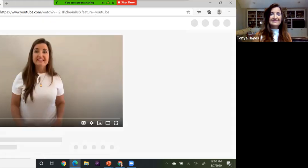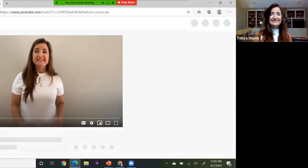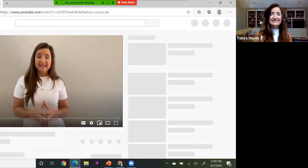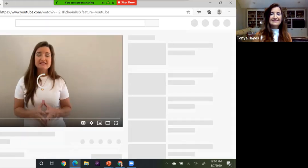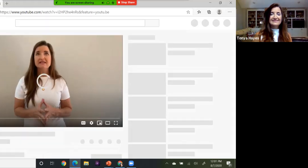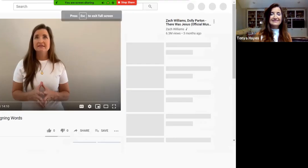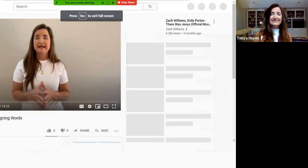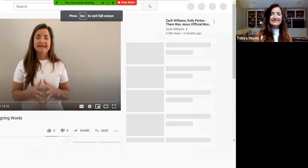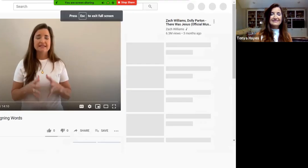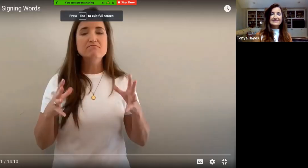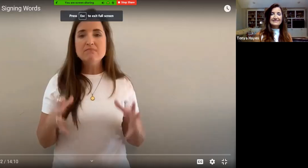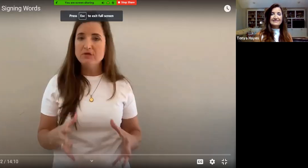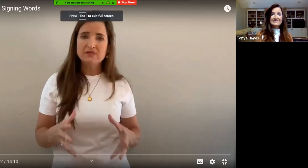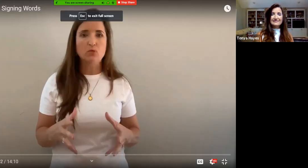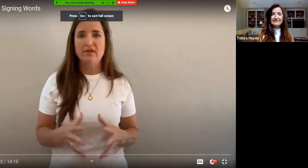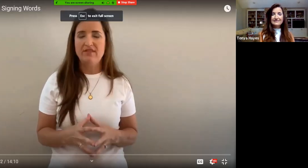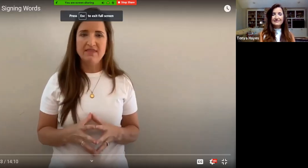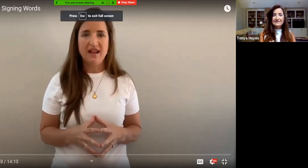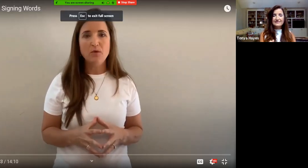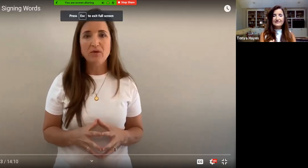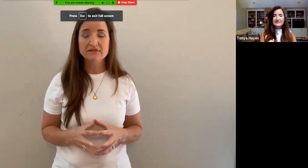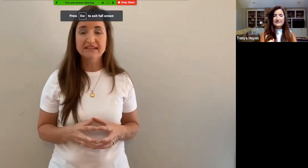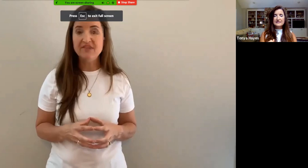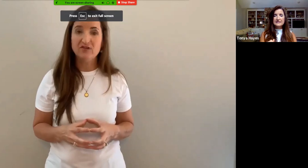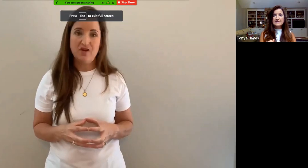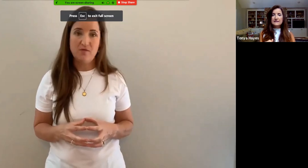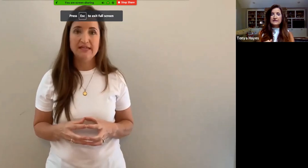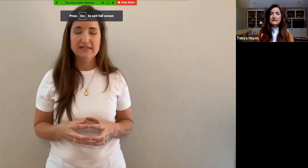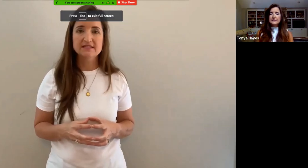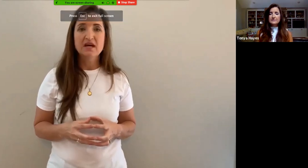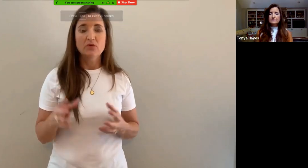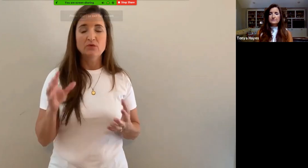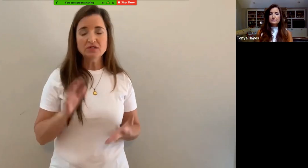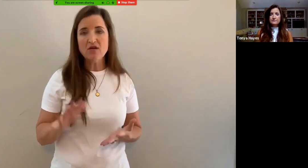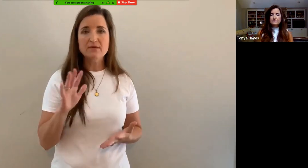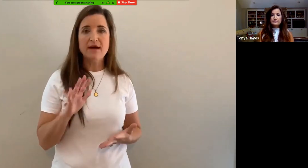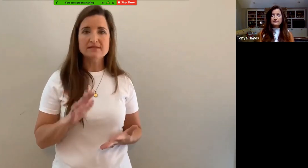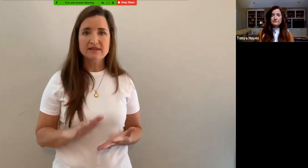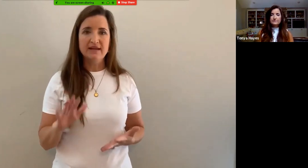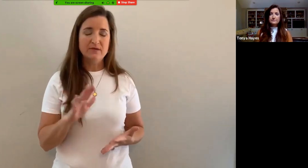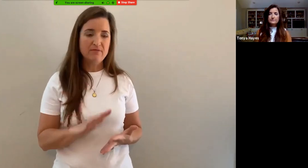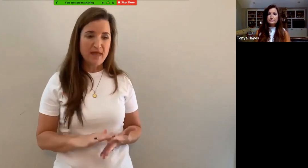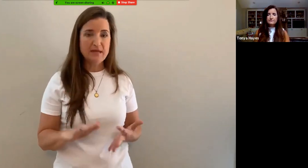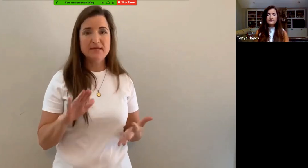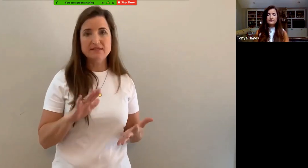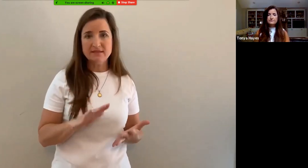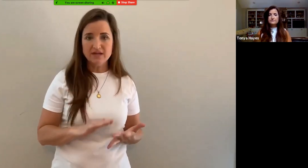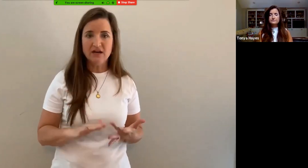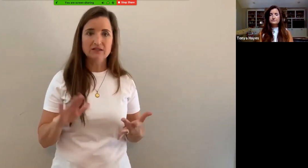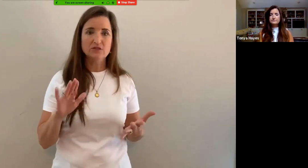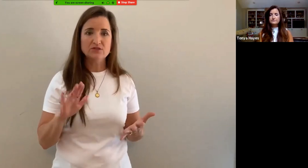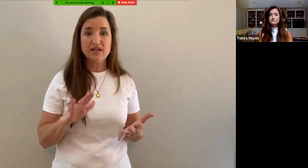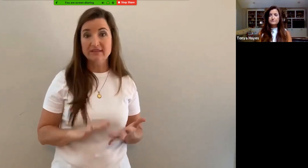The next, I guess, most important thing that I want you to leave here knowing is when we're talking about signing with babies